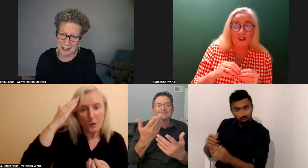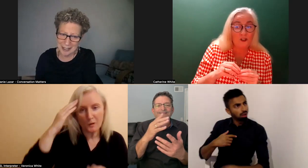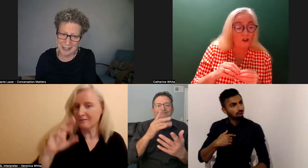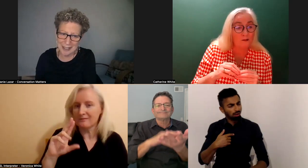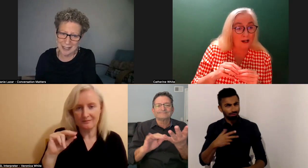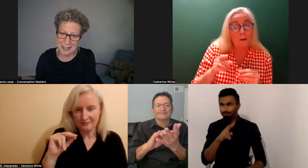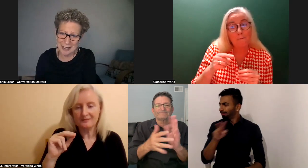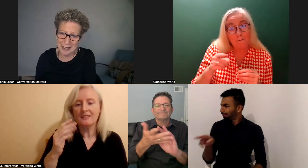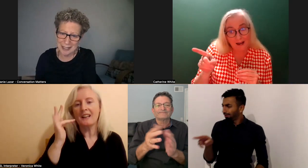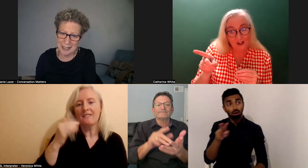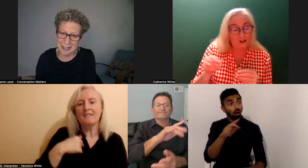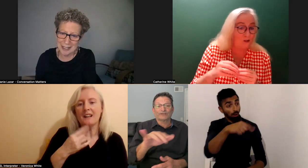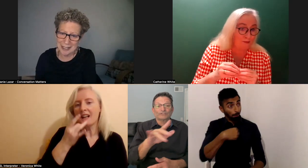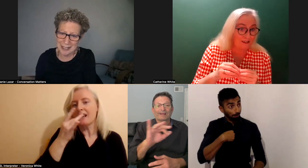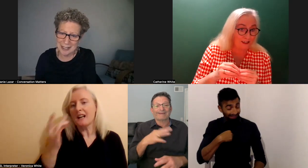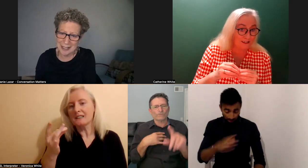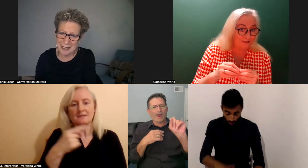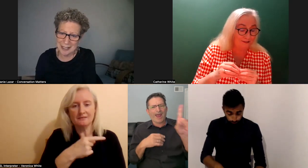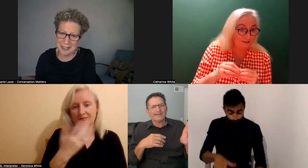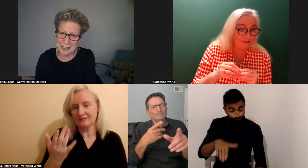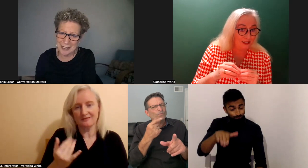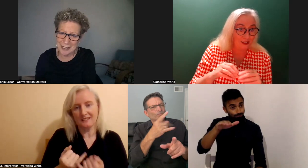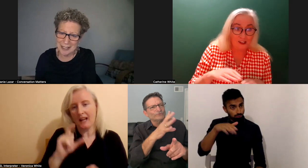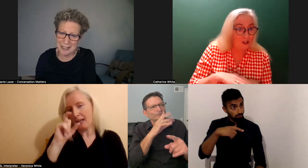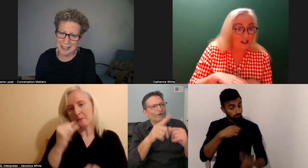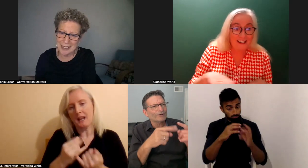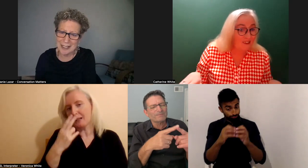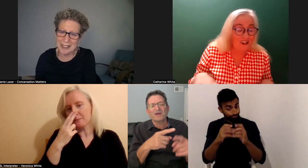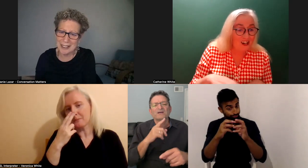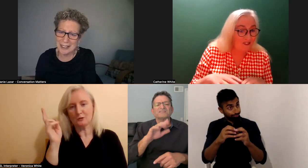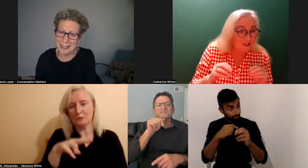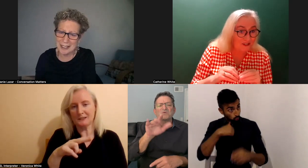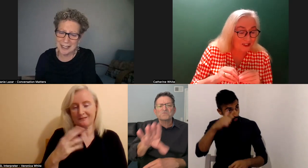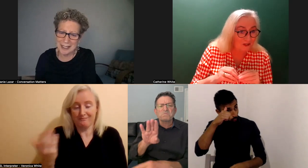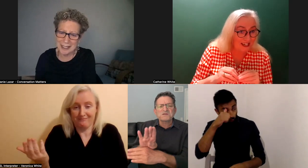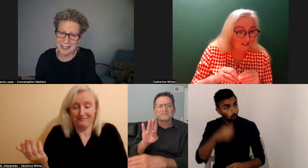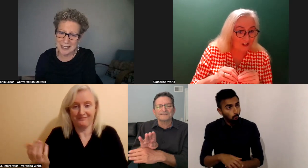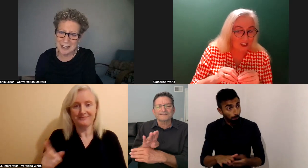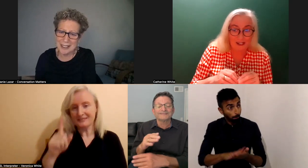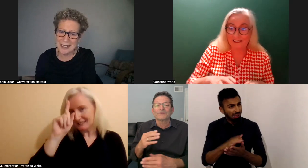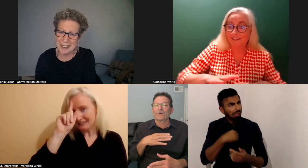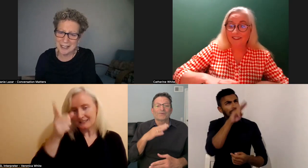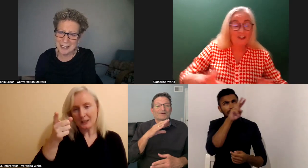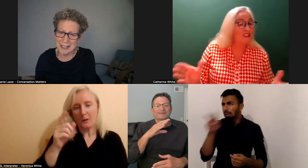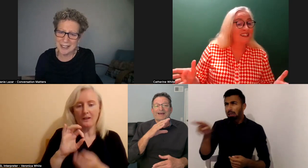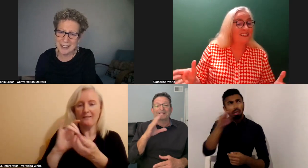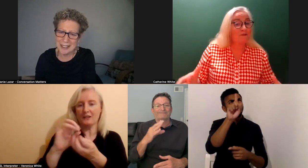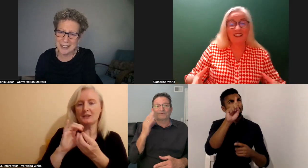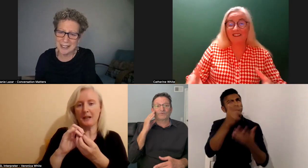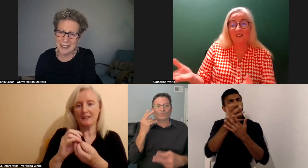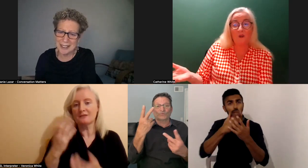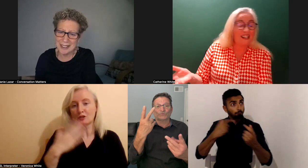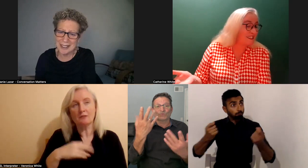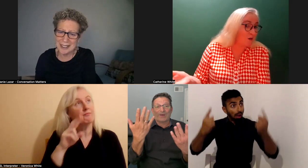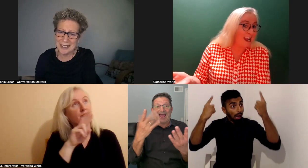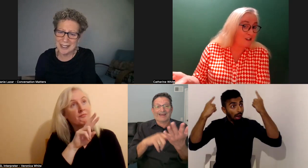them, what are you talking about? Mind your own business. So never knew the two-handed finger spelling. Just accepted